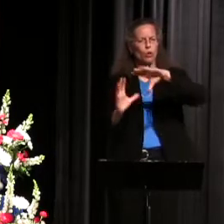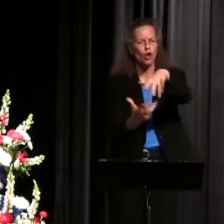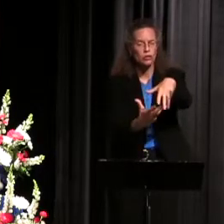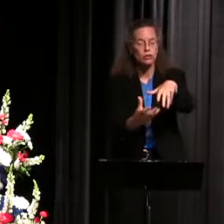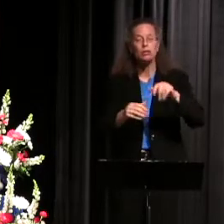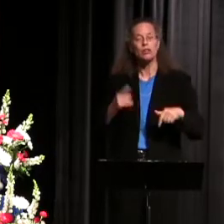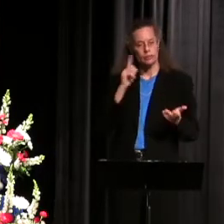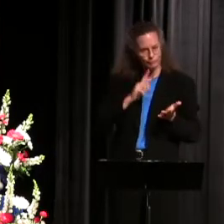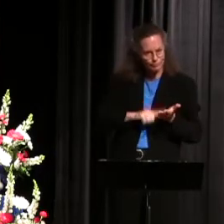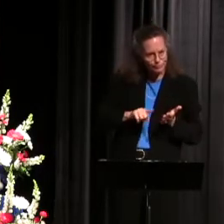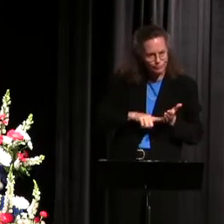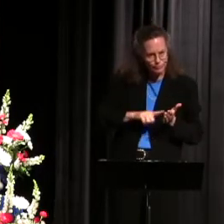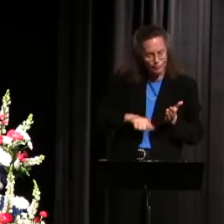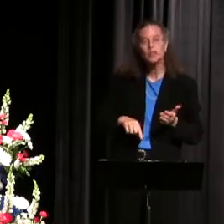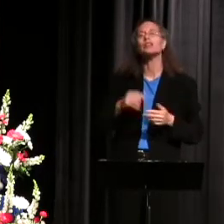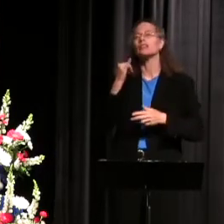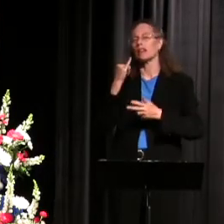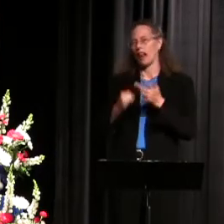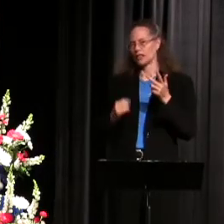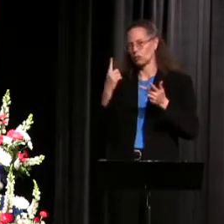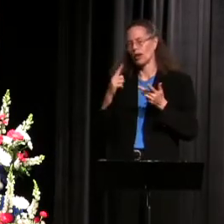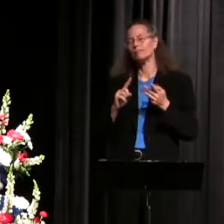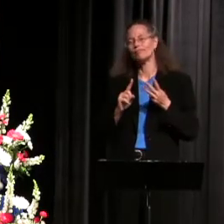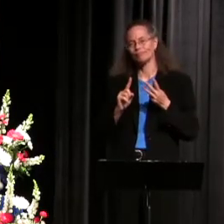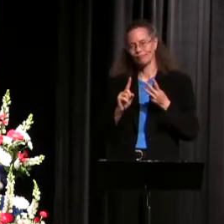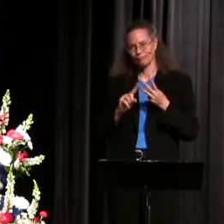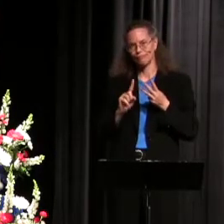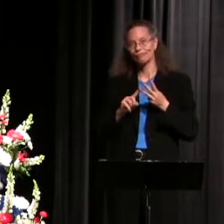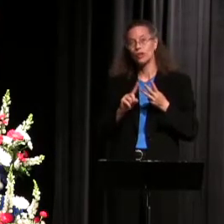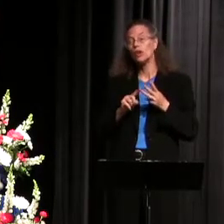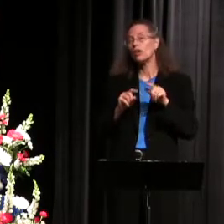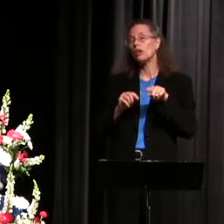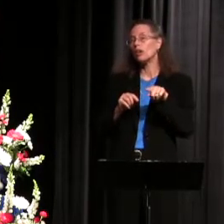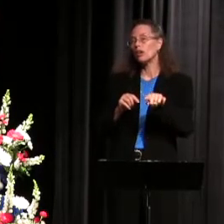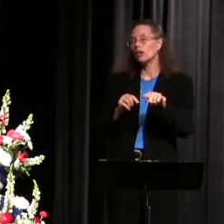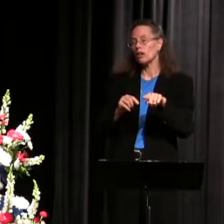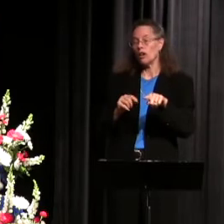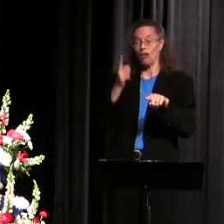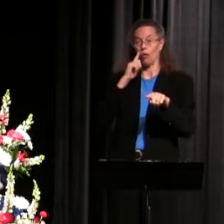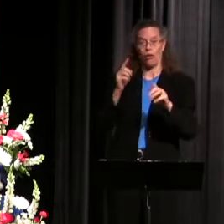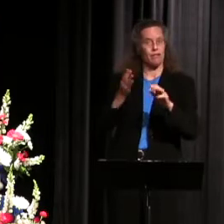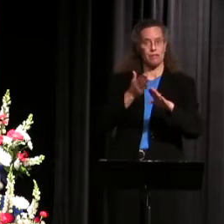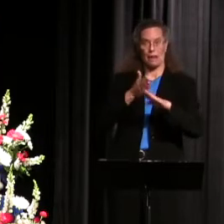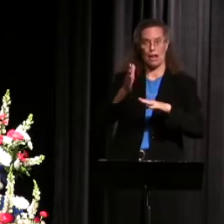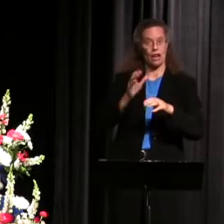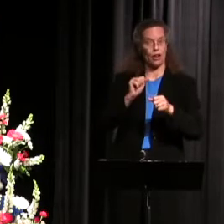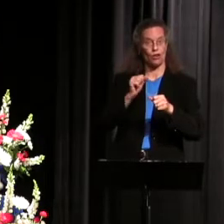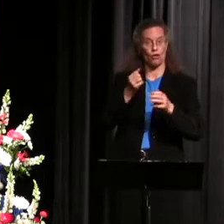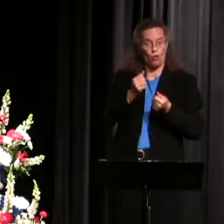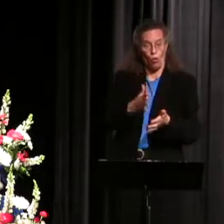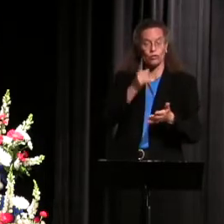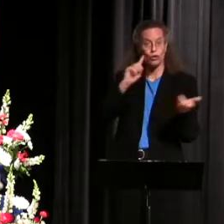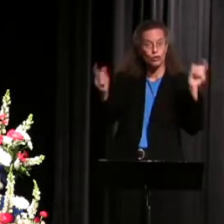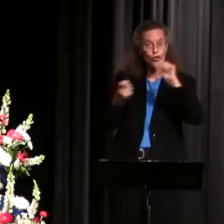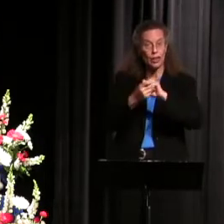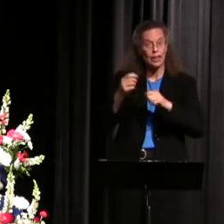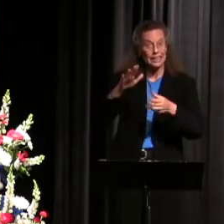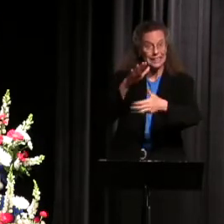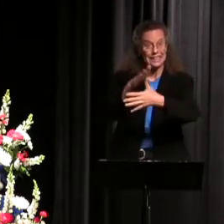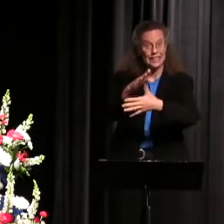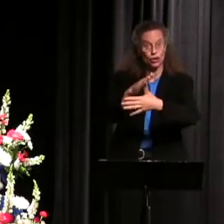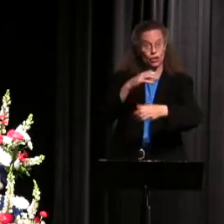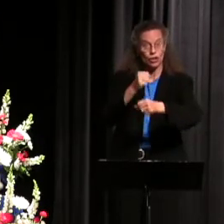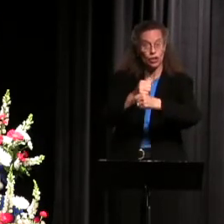found our last piece to our gift. The main cause of the change to our senior year was due to COVID-19. This